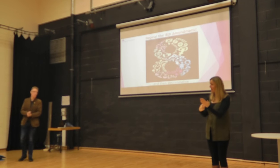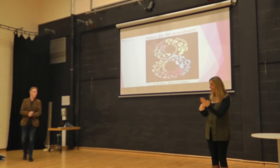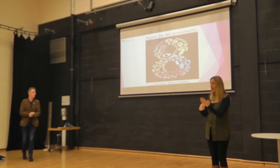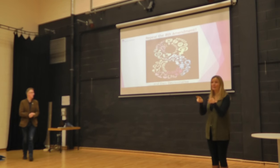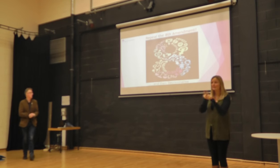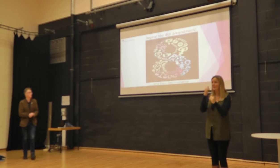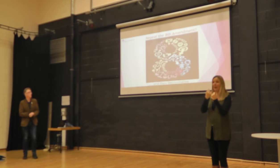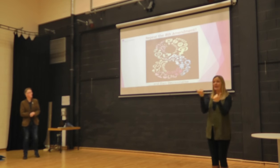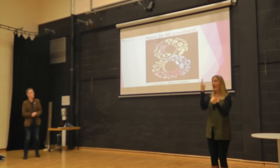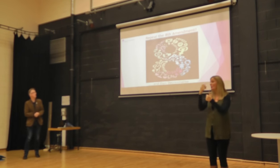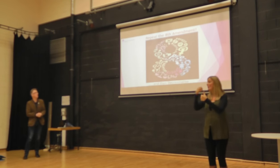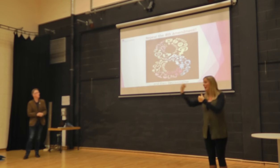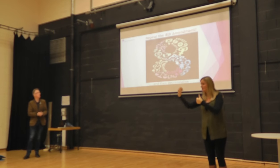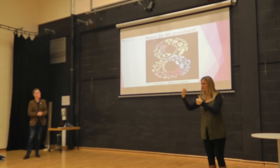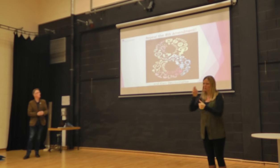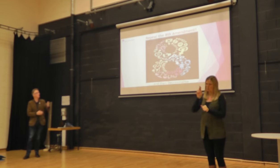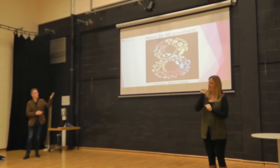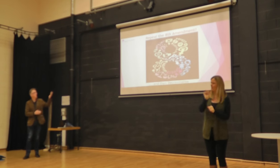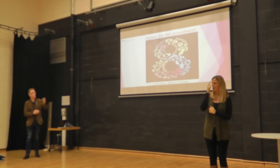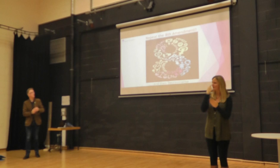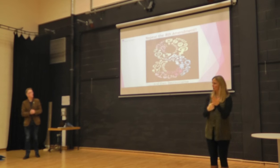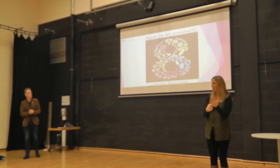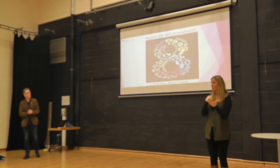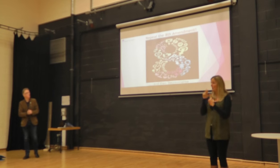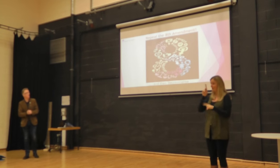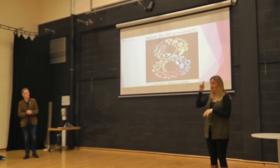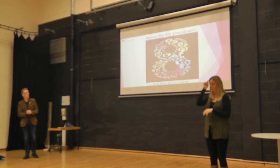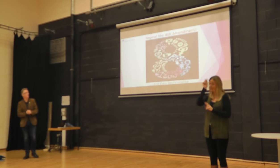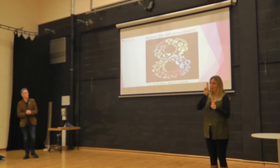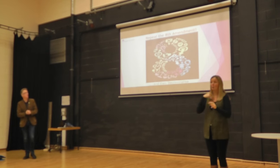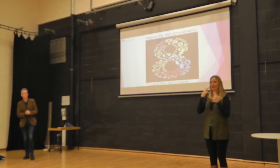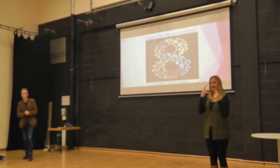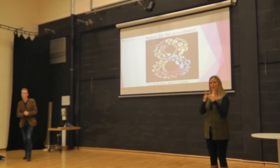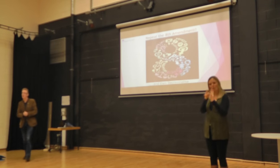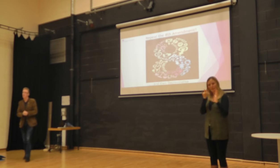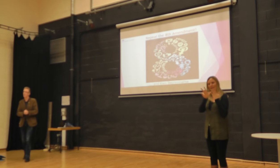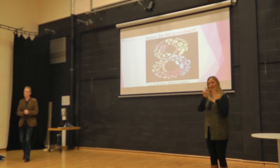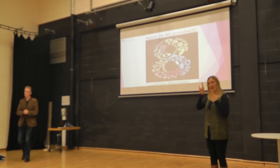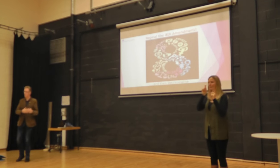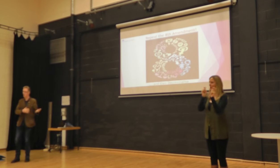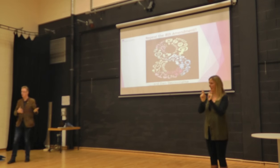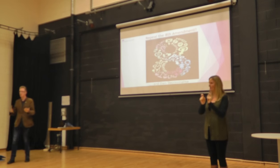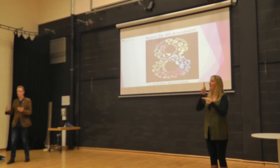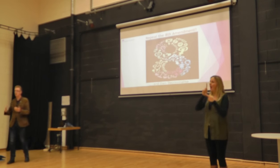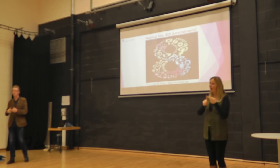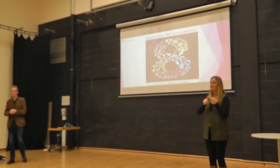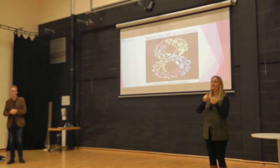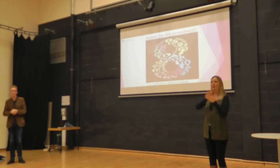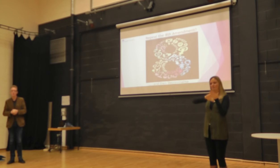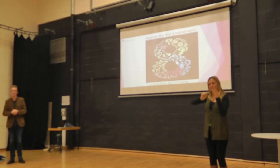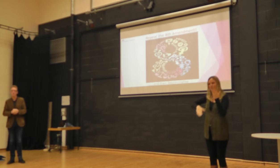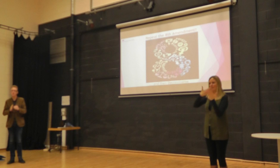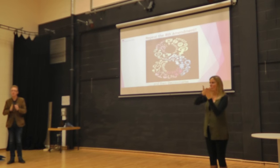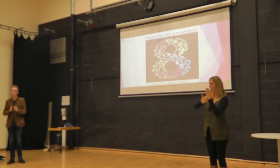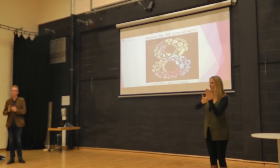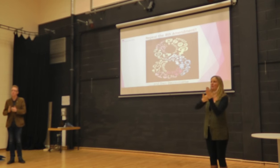other patient, should be theirs. We think that it should. We think we need to repeal the Eighth Amendment and then decriminalise, take the